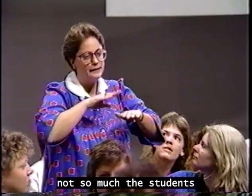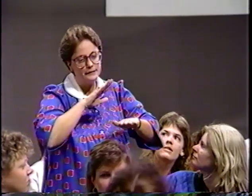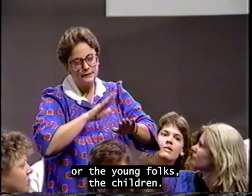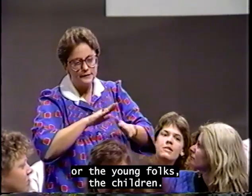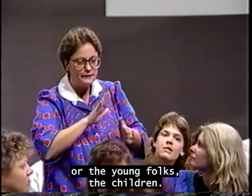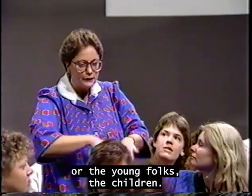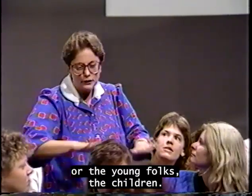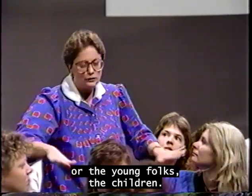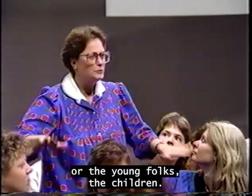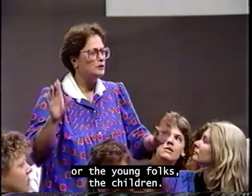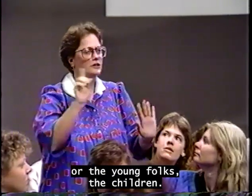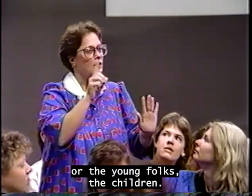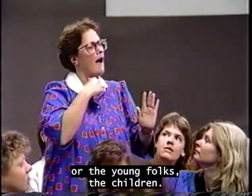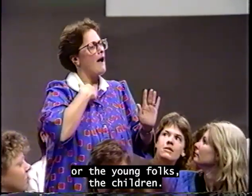students or the young folks, the children,